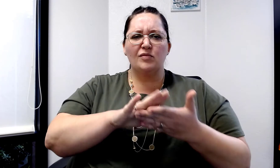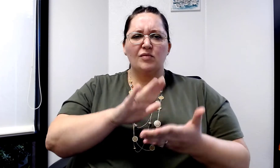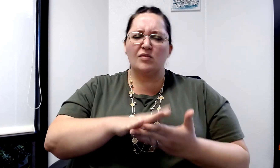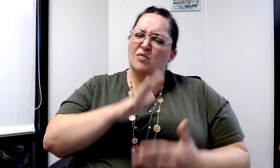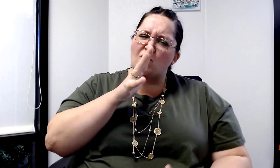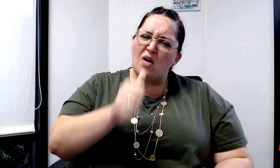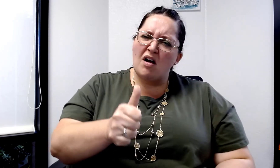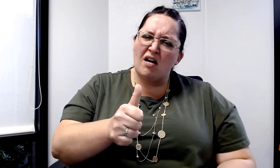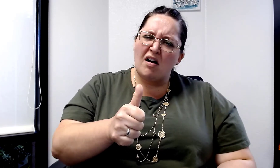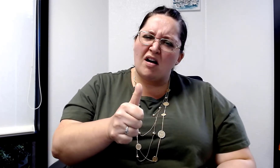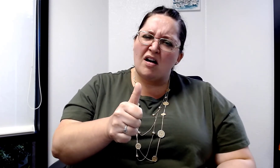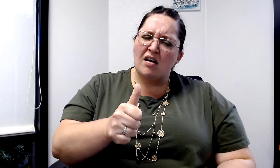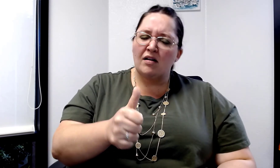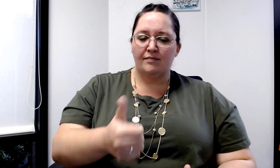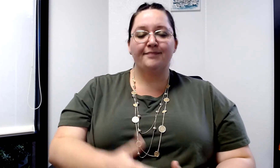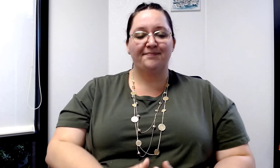You didn't come to school. Why not?